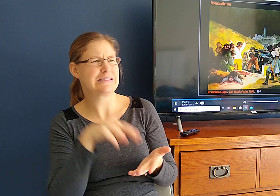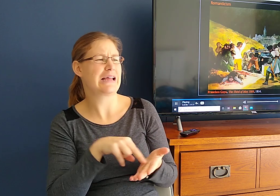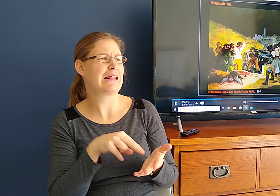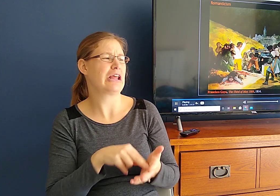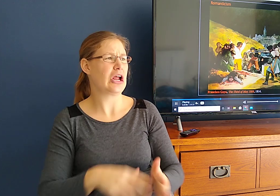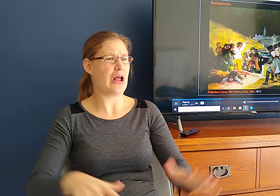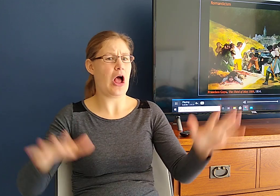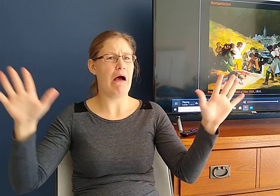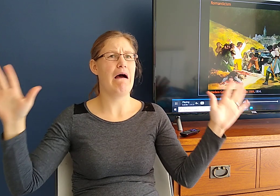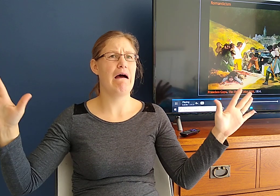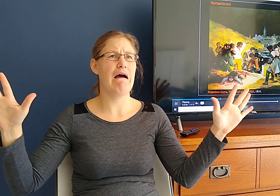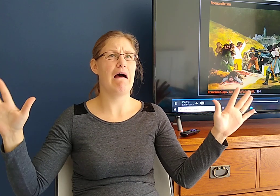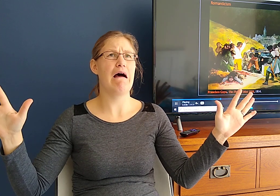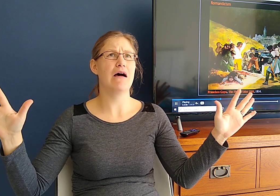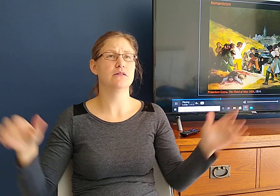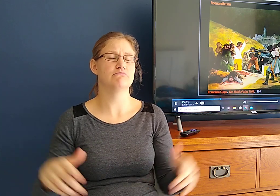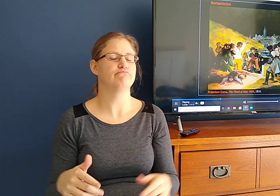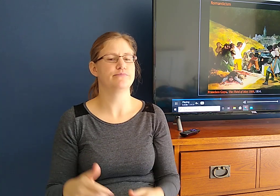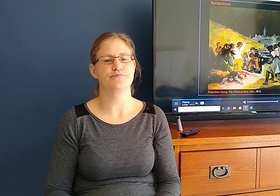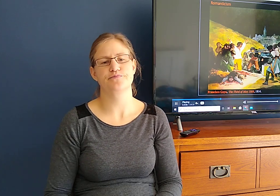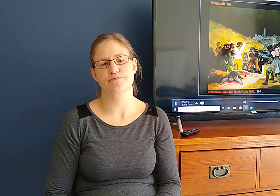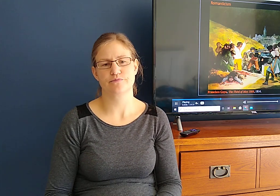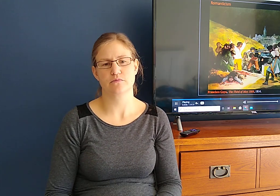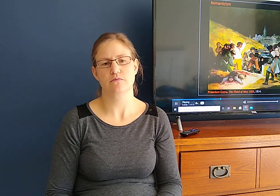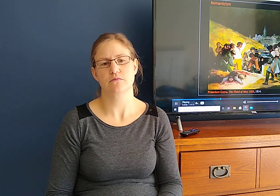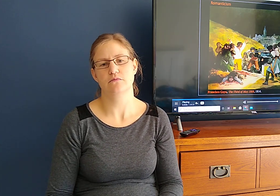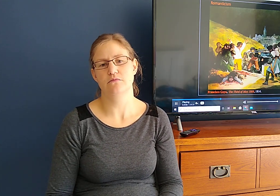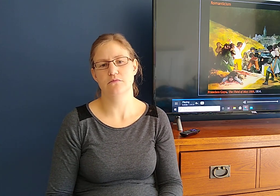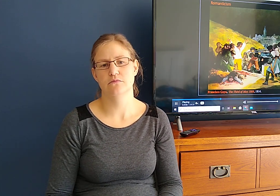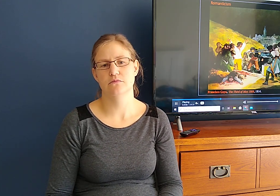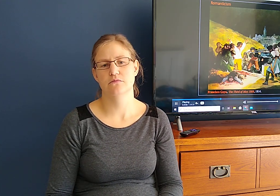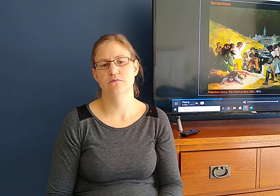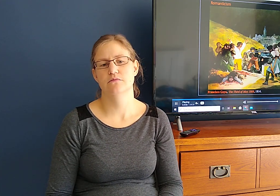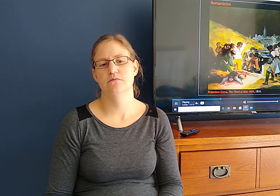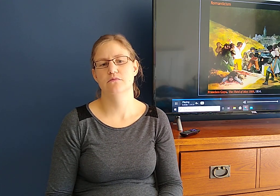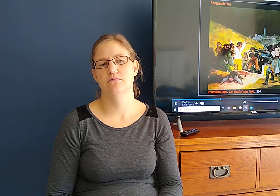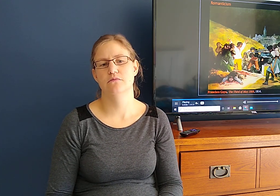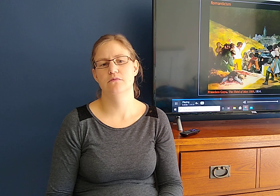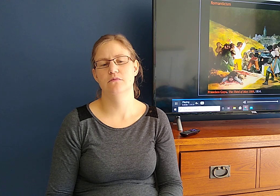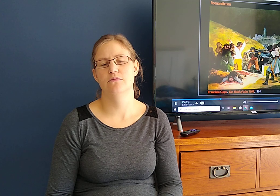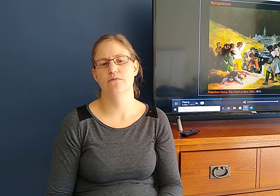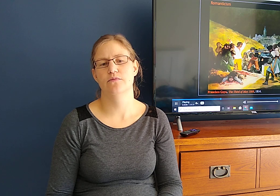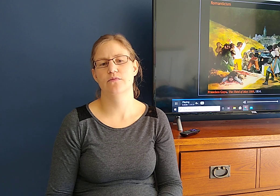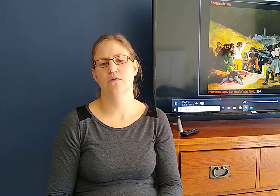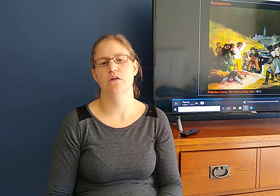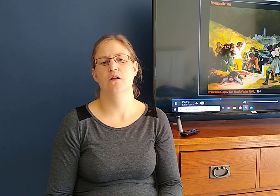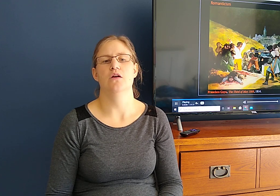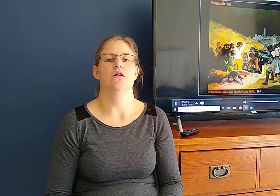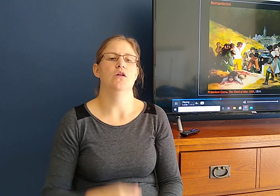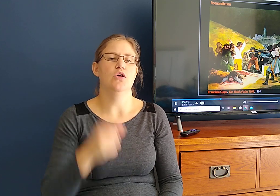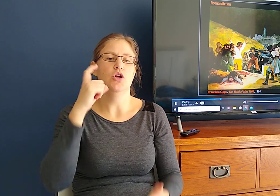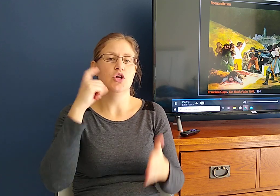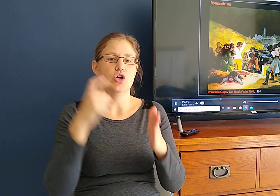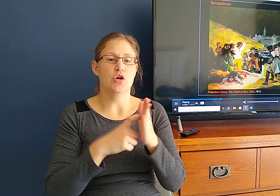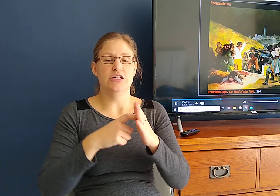arms on the firing squad. You also notice that there's this structured pattern